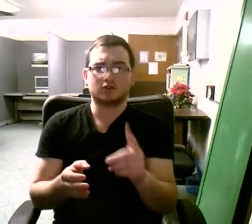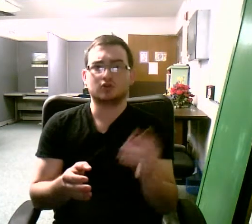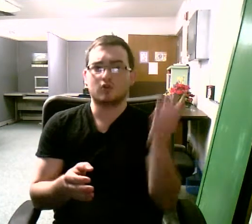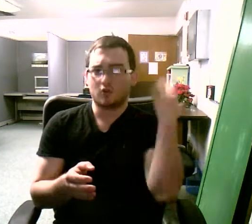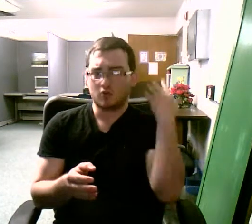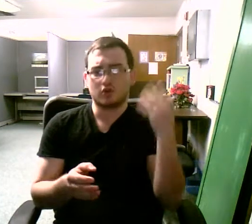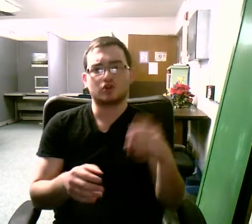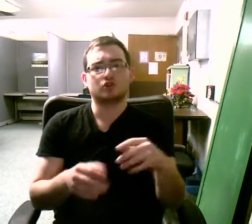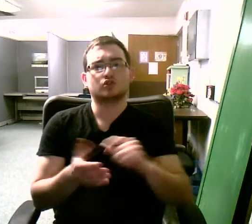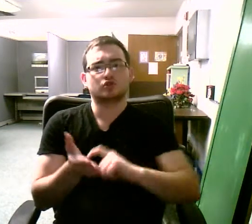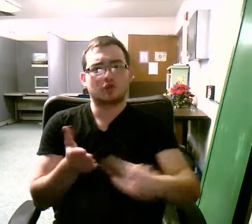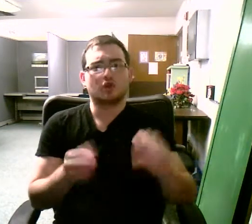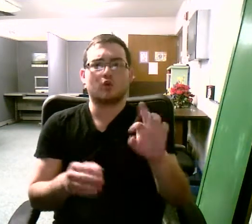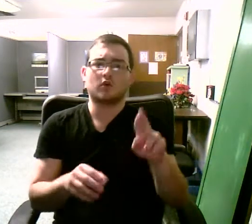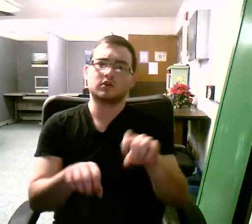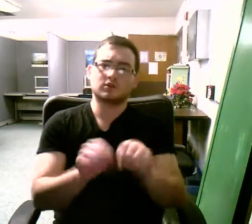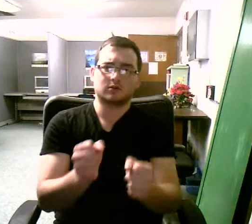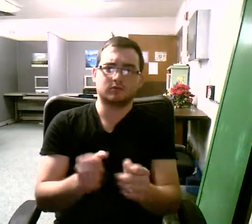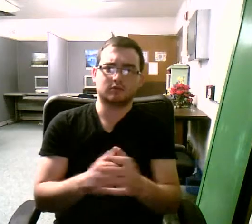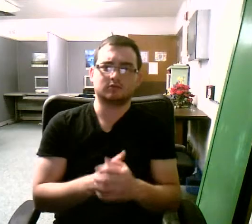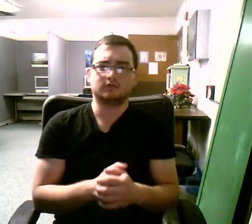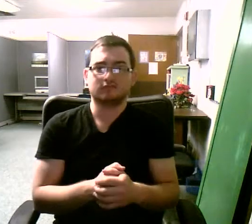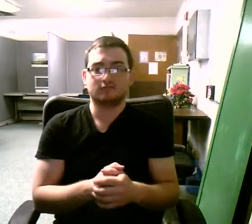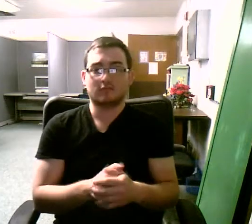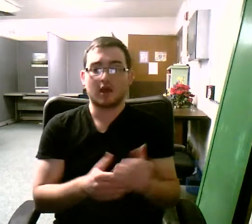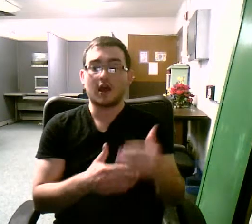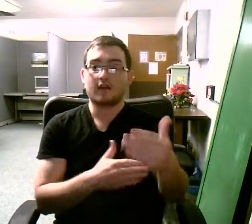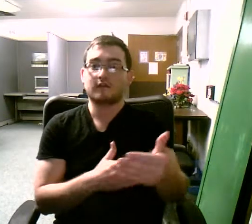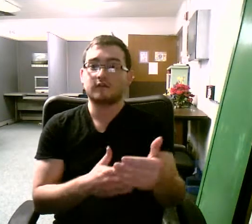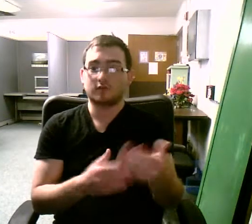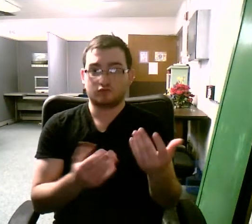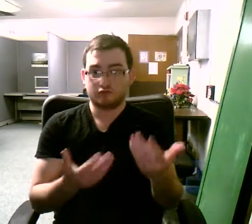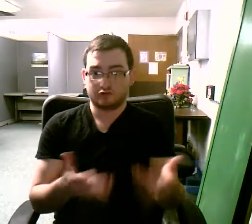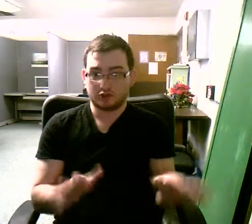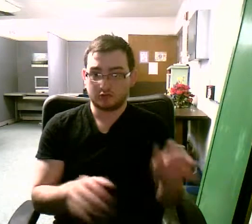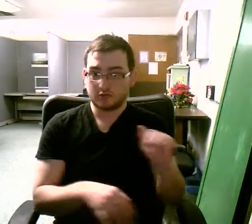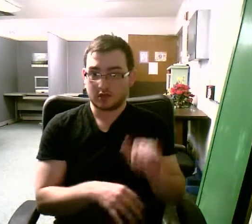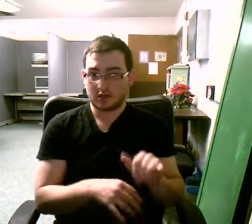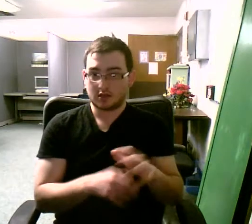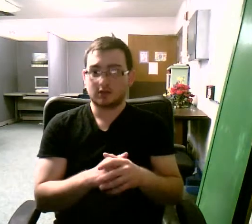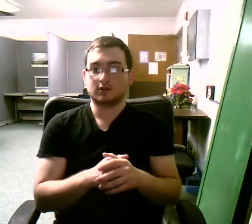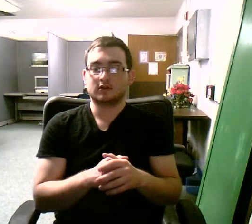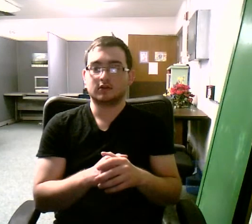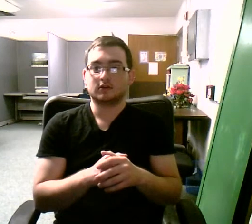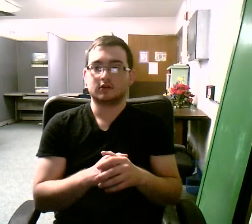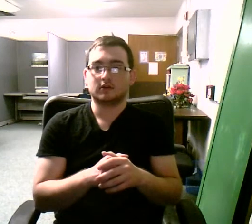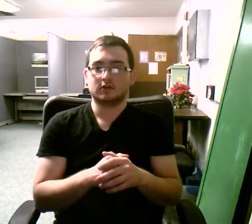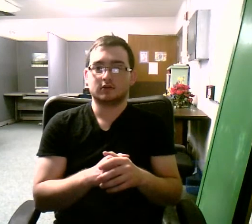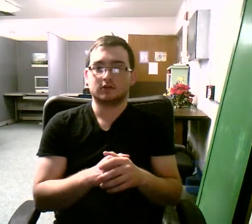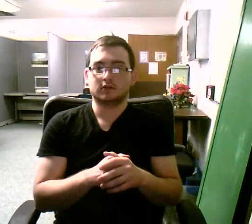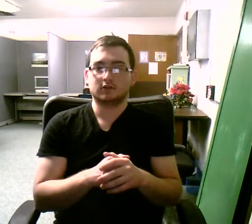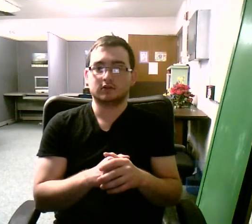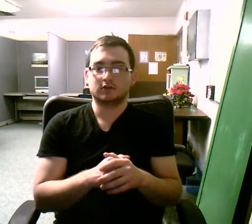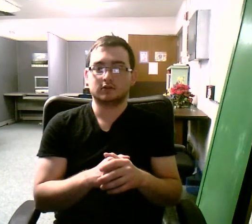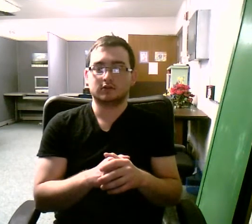Once you have your solution statement, it says how many were scratched or damaged. Blank were scratched or damaged, then we